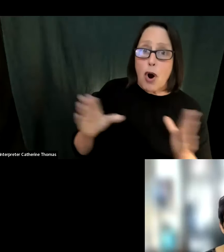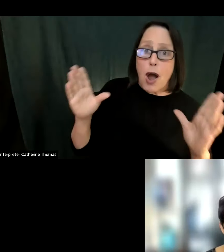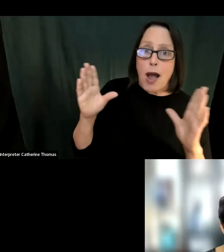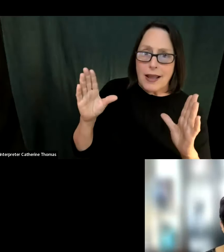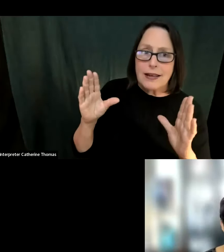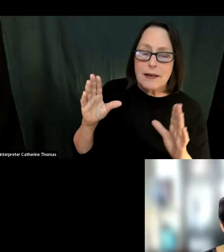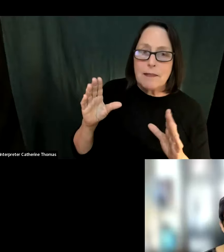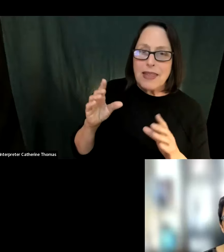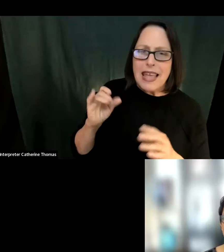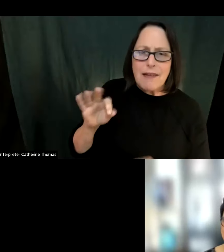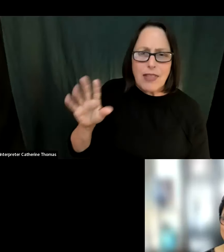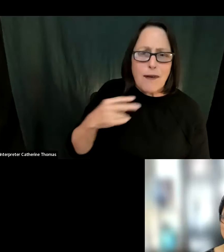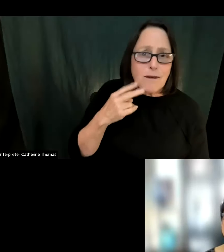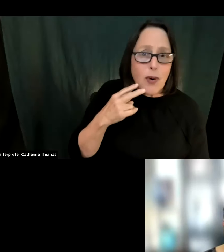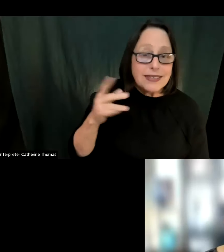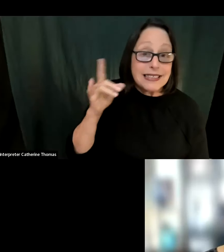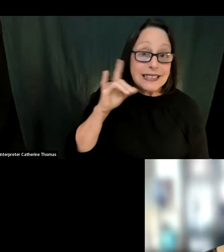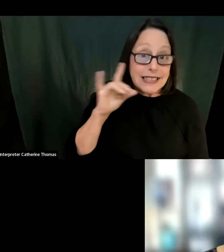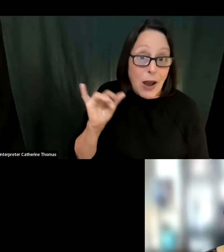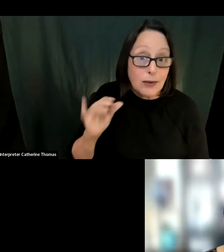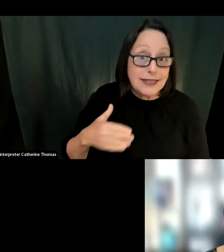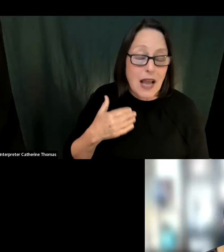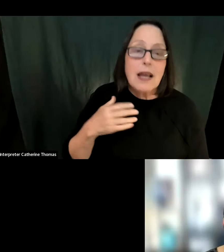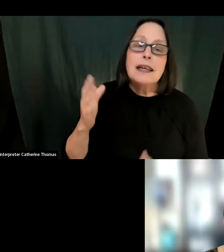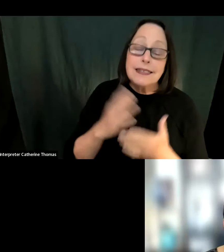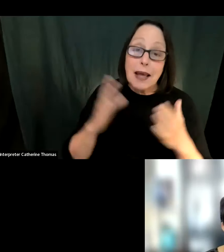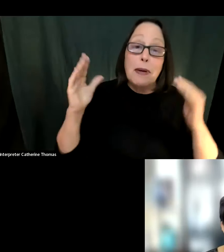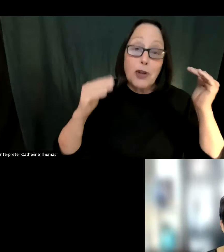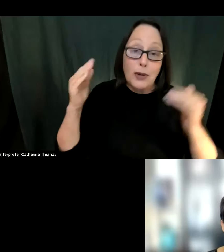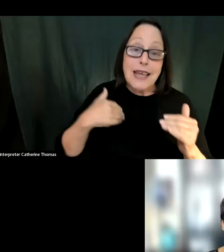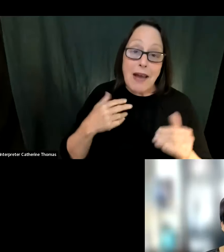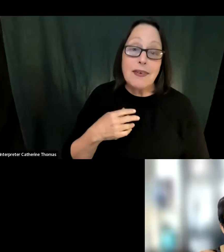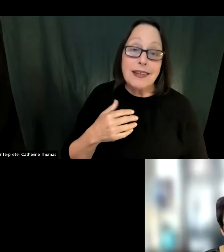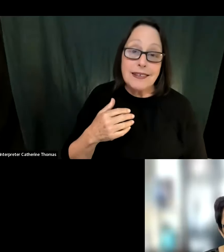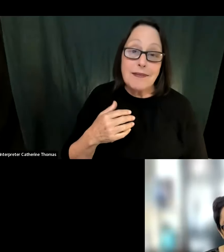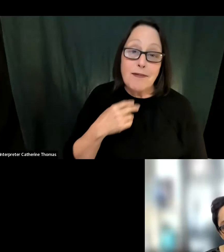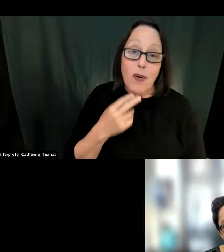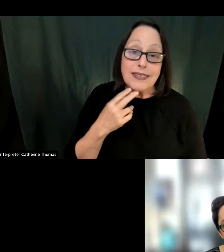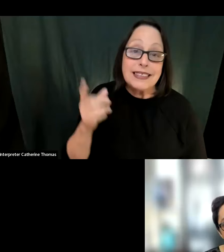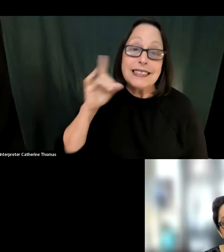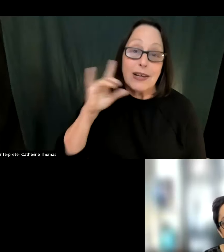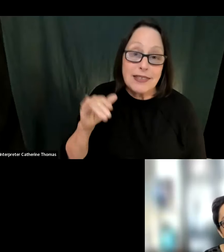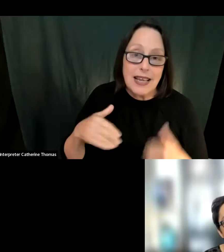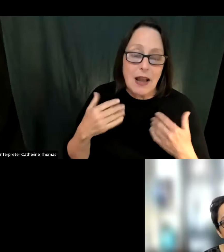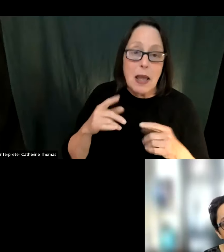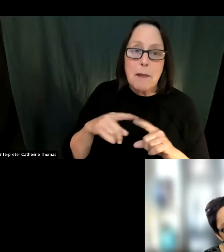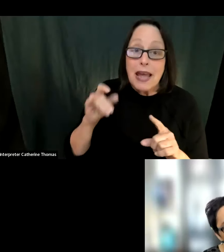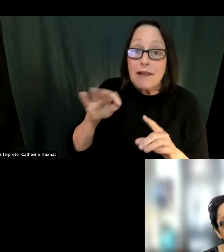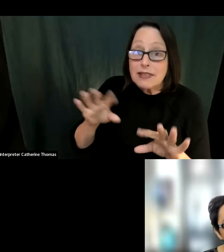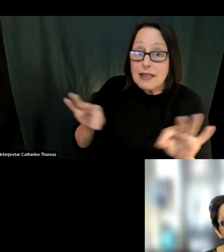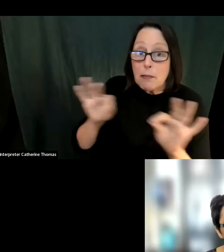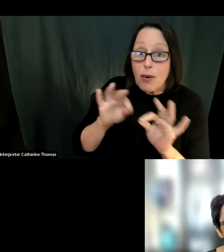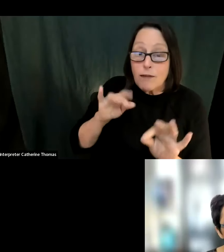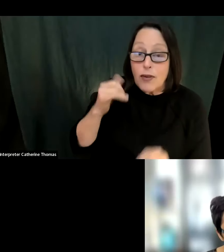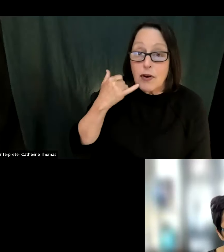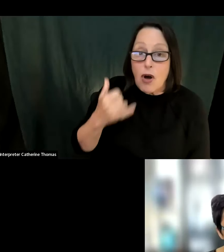sounds young, though there are lots of adults whose voices also sound young. I do ask when it's relevant to the call, would you